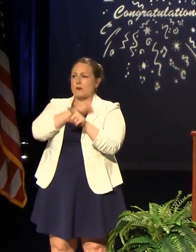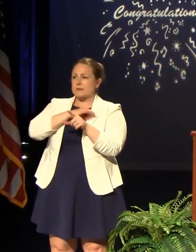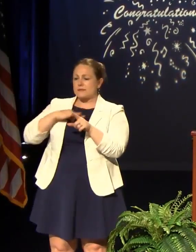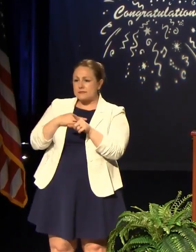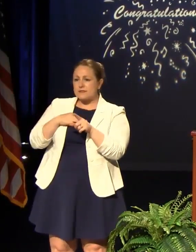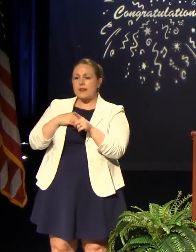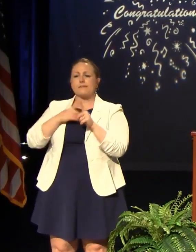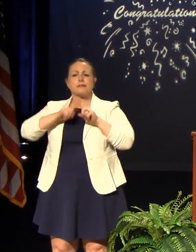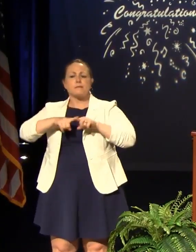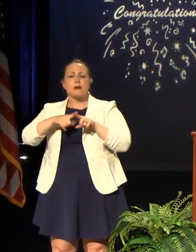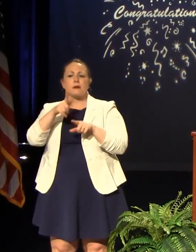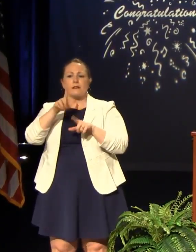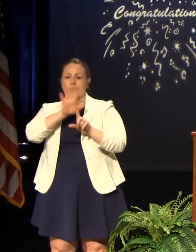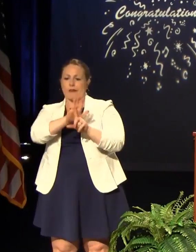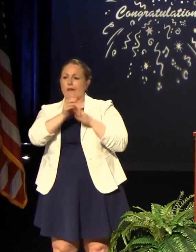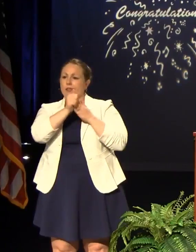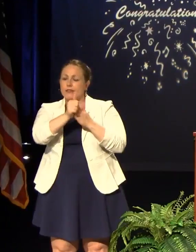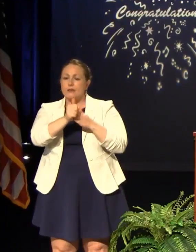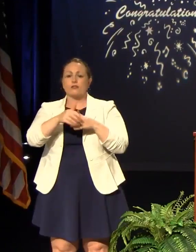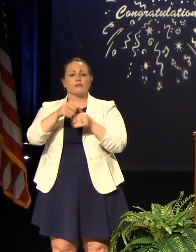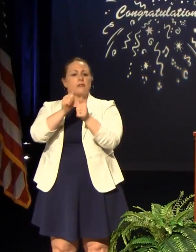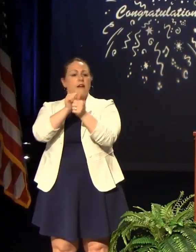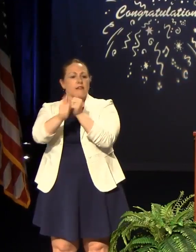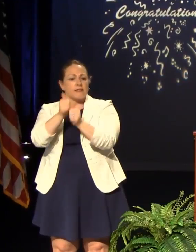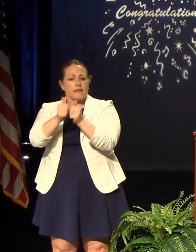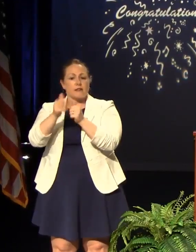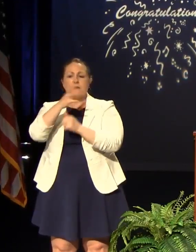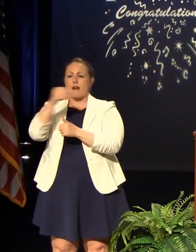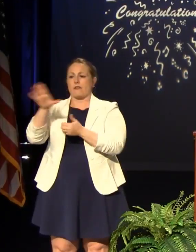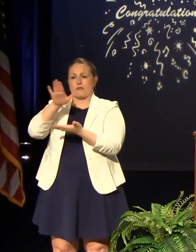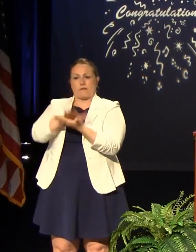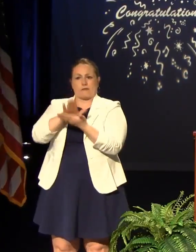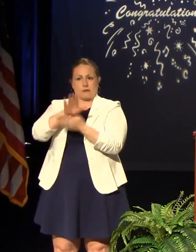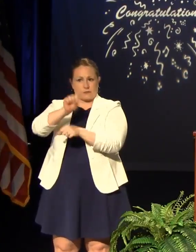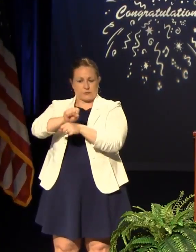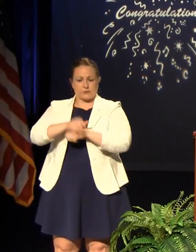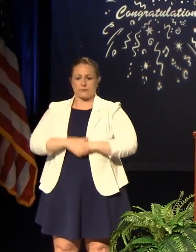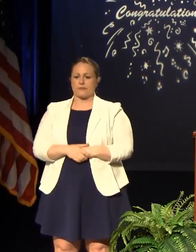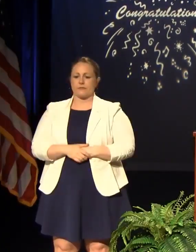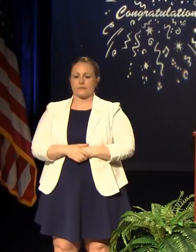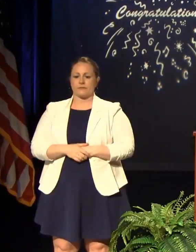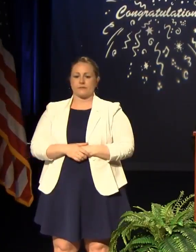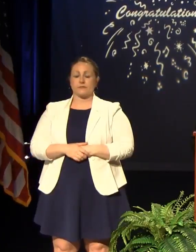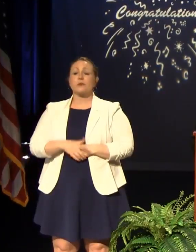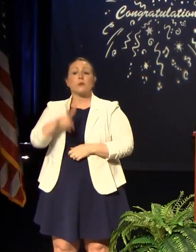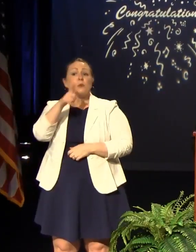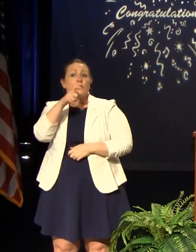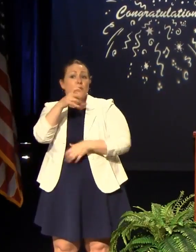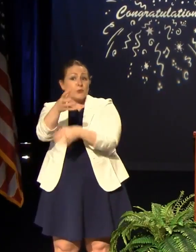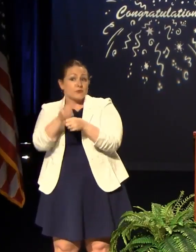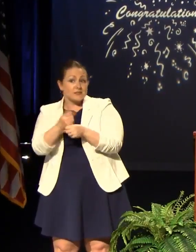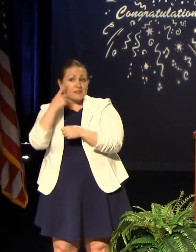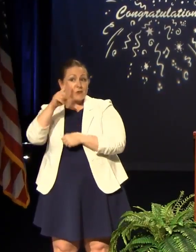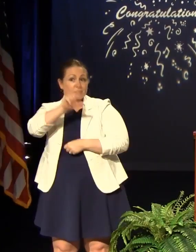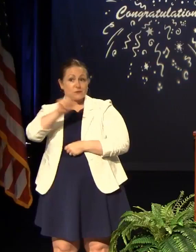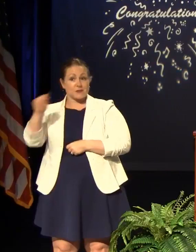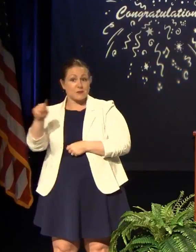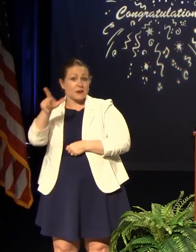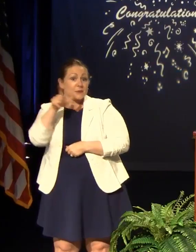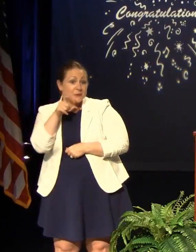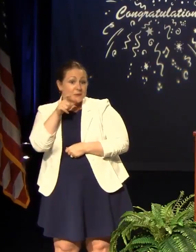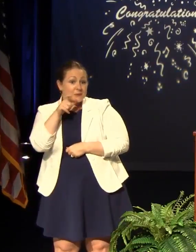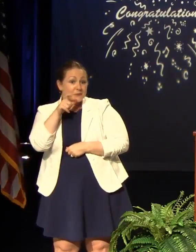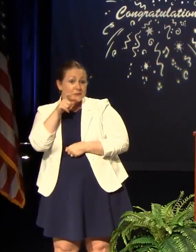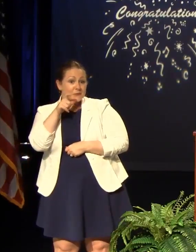based upon leadership, athleticism, and scholarship. The 2020 recipient of the Richard Black Award